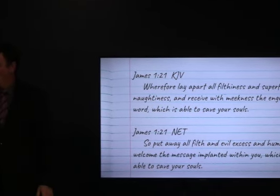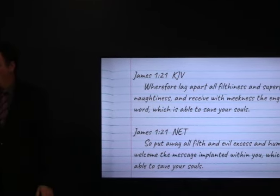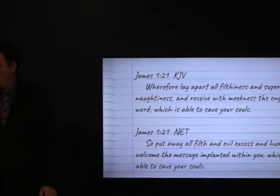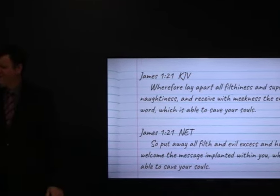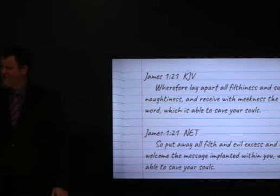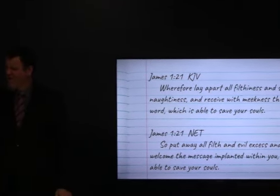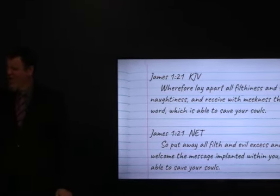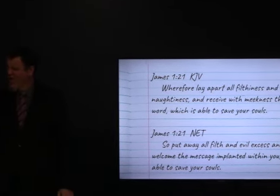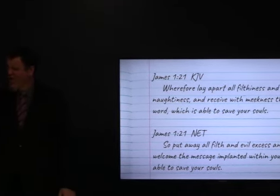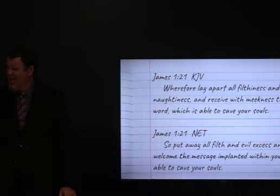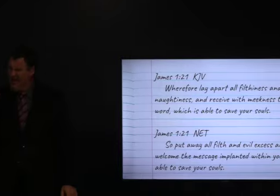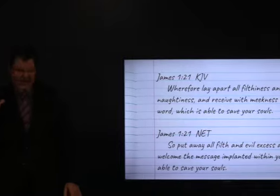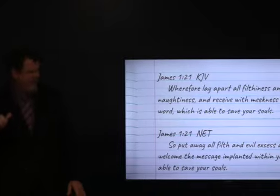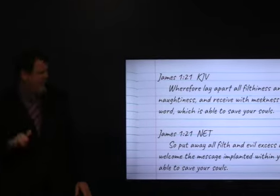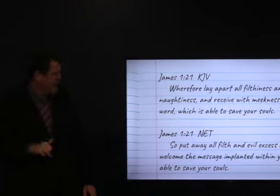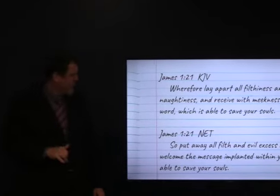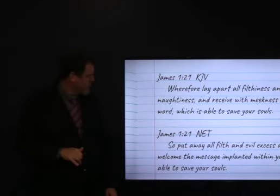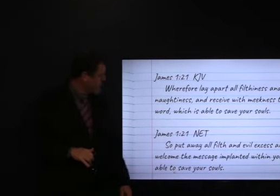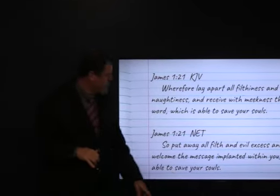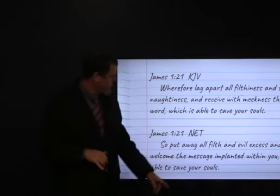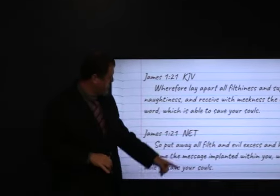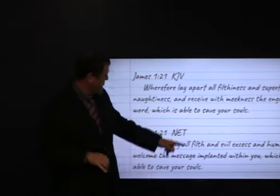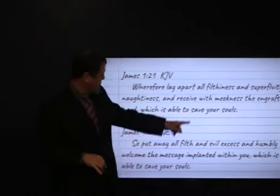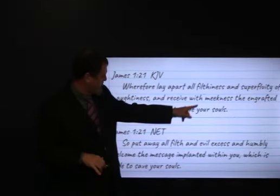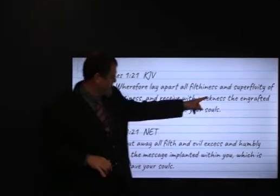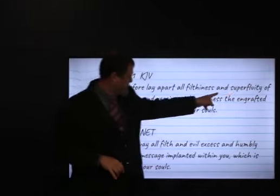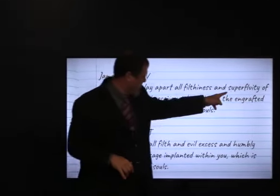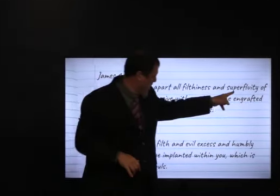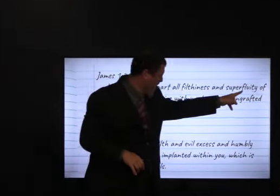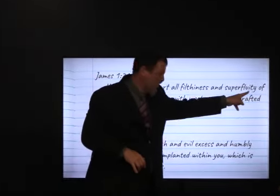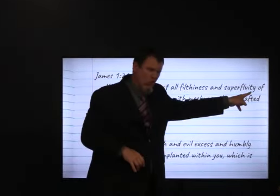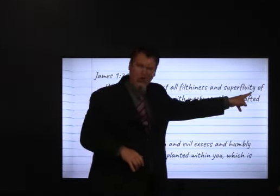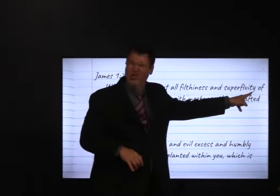lay apart all filthiness and superfluity,